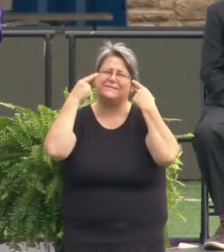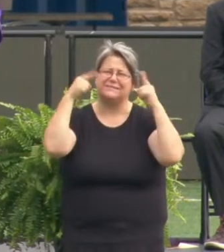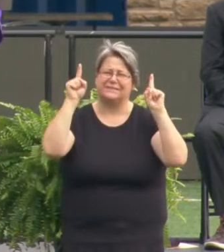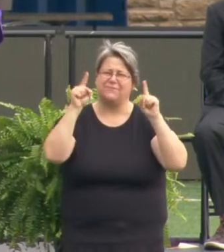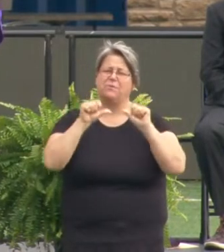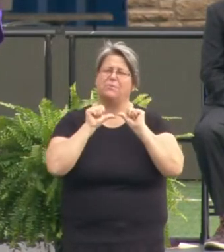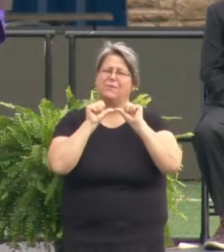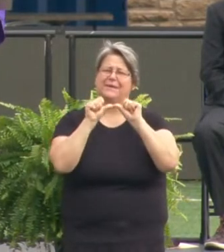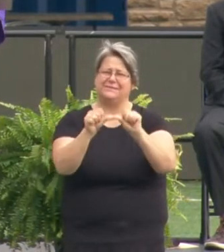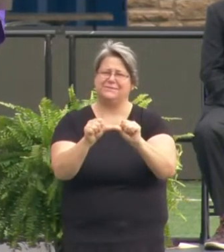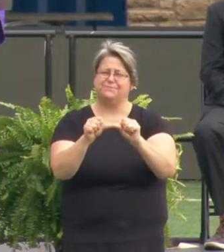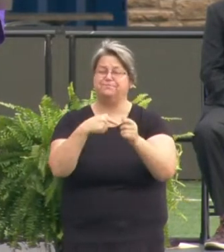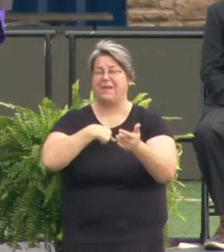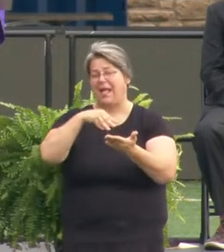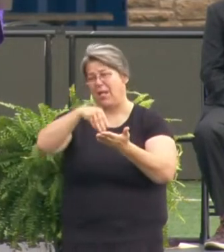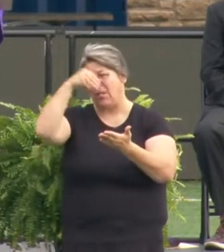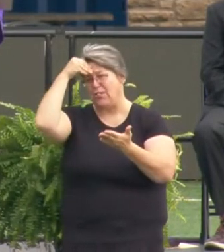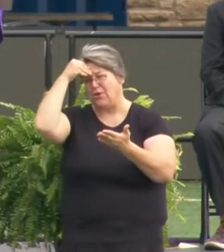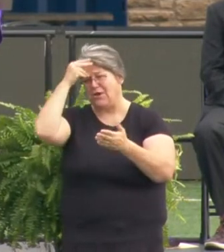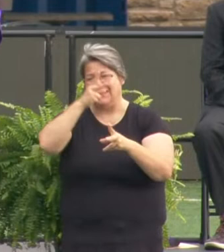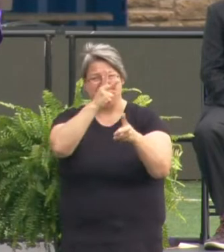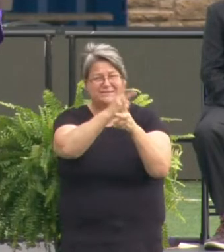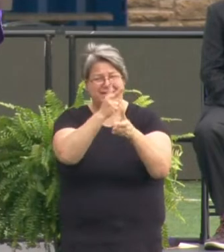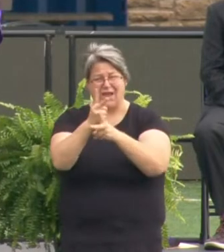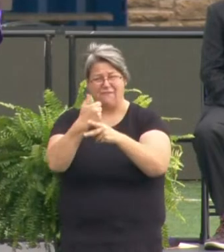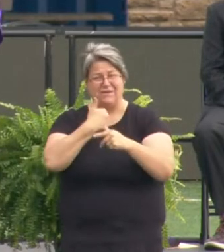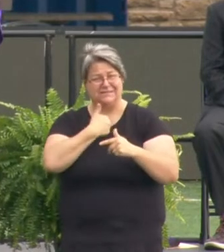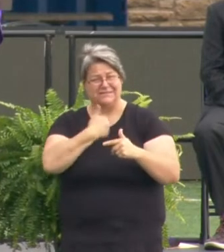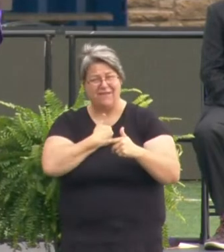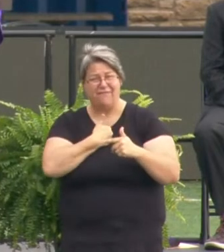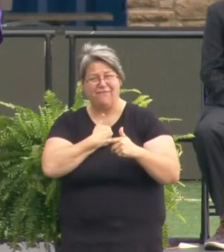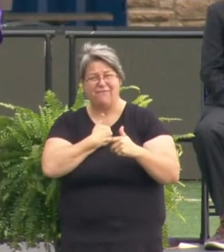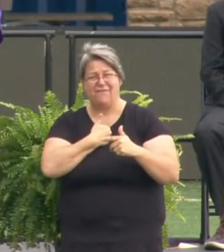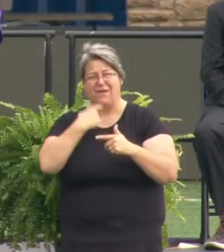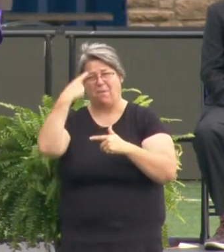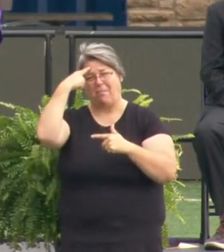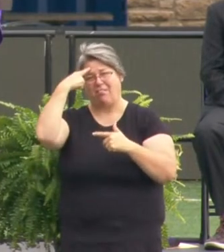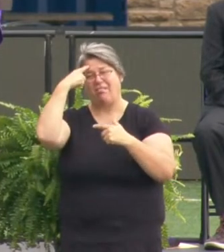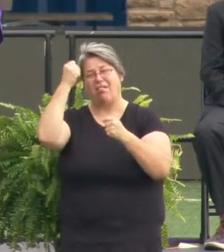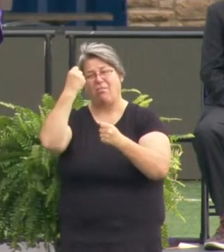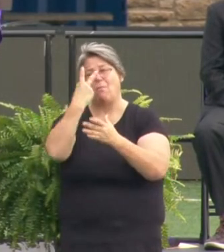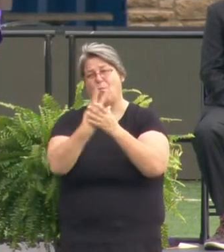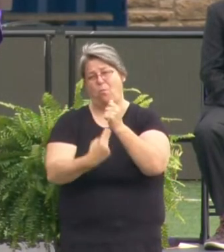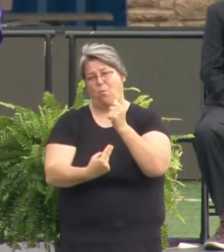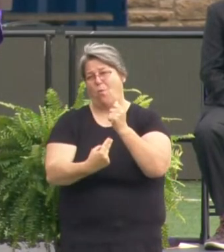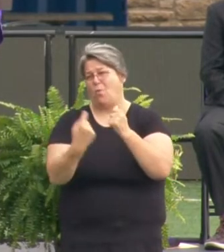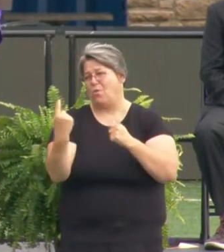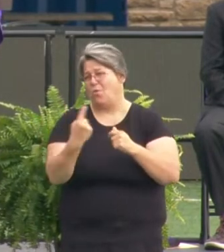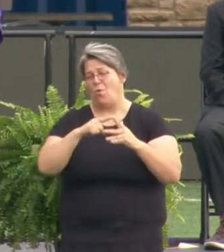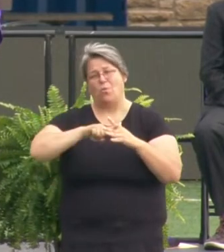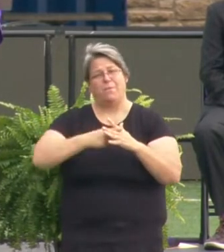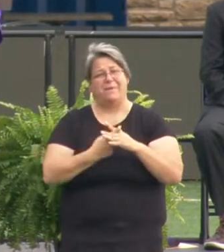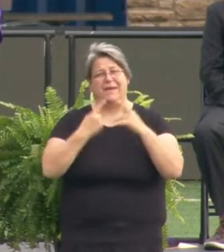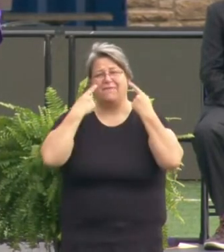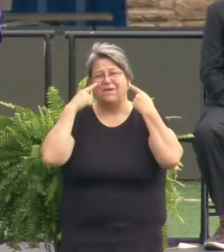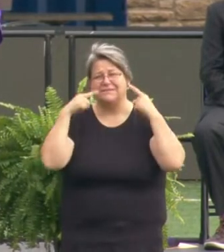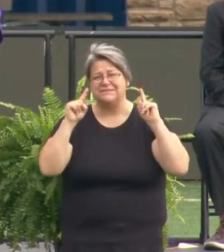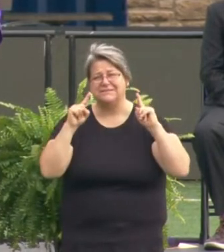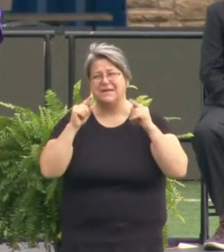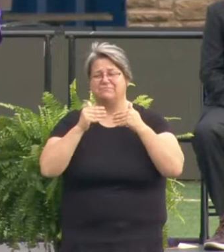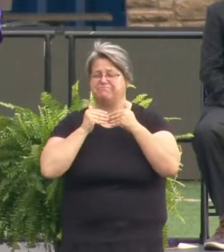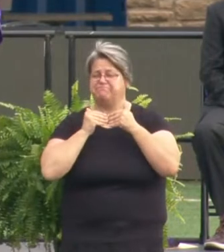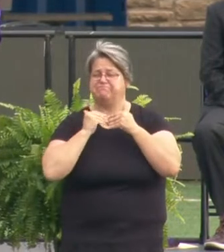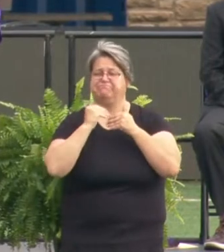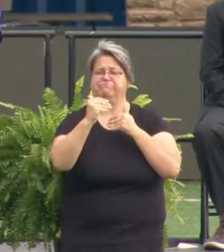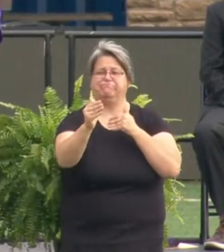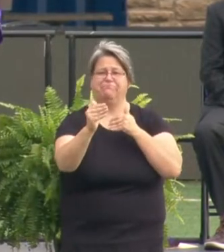One thing I've learned is that we need to take care of ourselves and our mental health. This is only the beginning of our success, and from here on